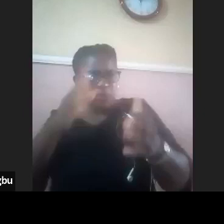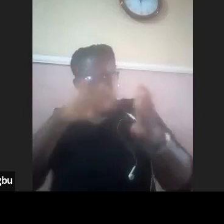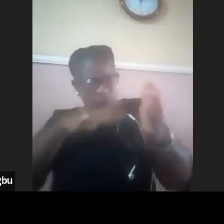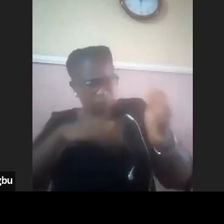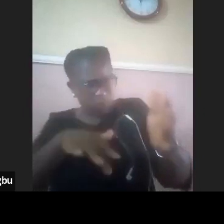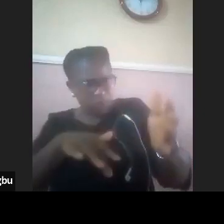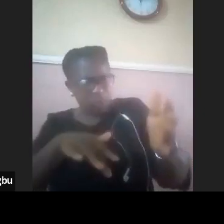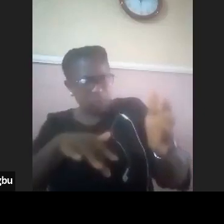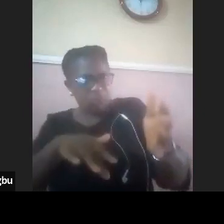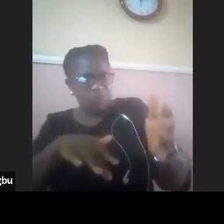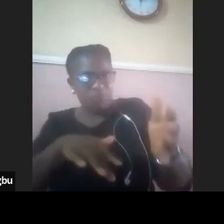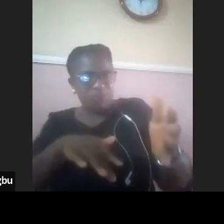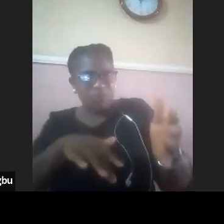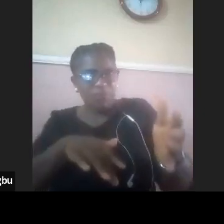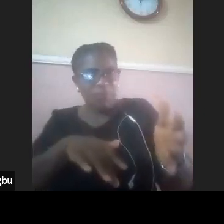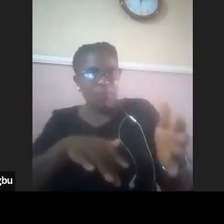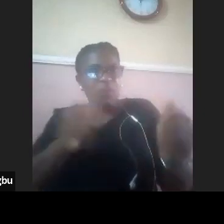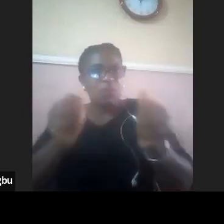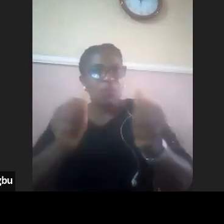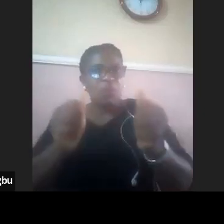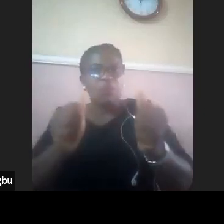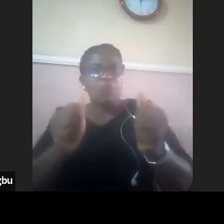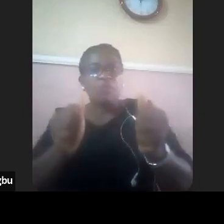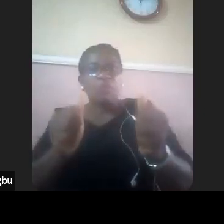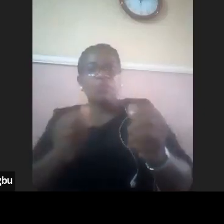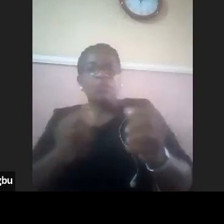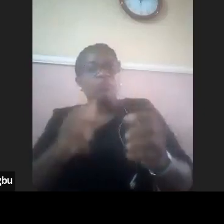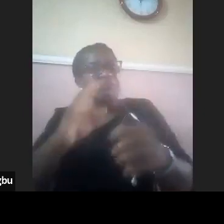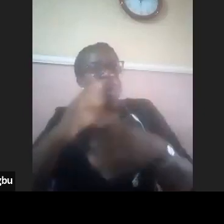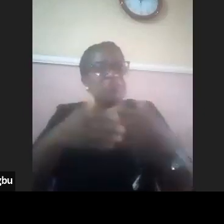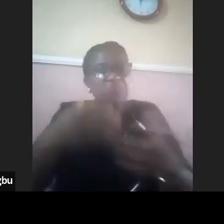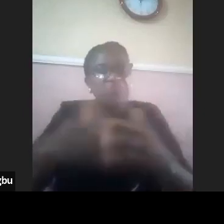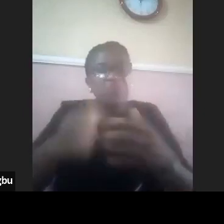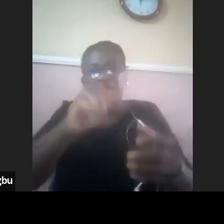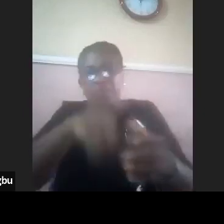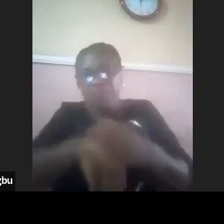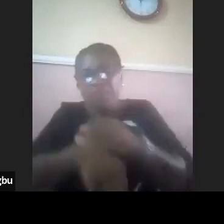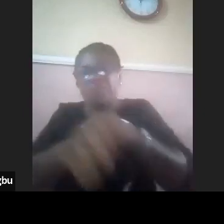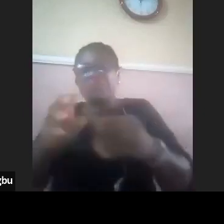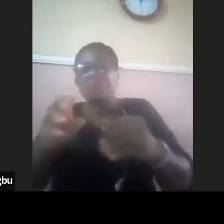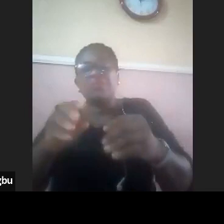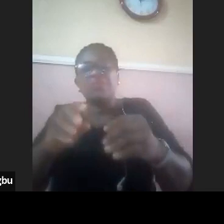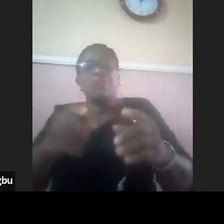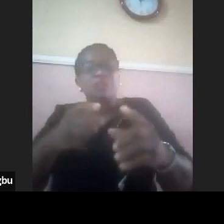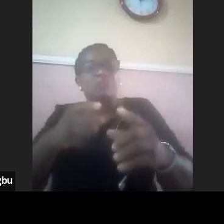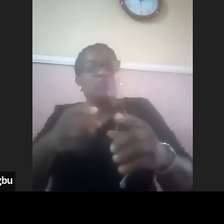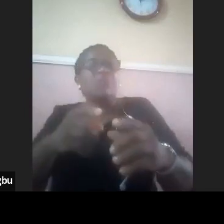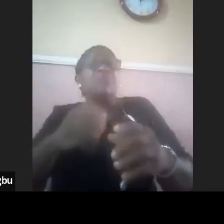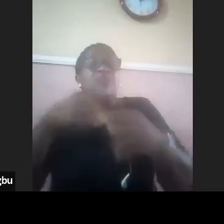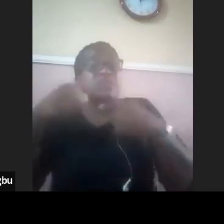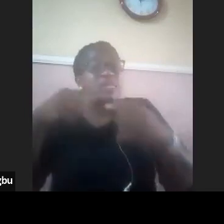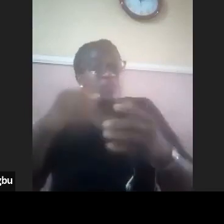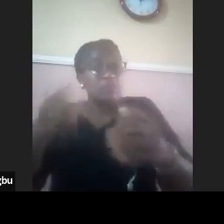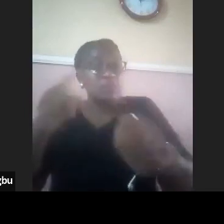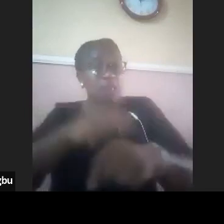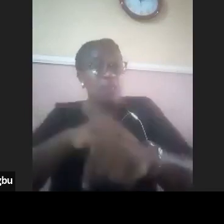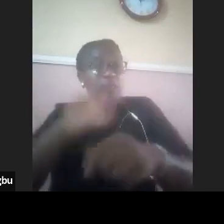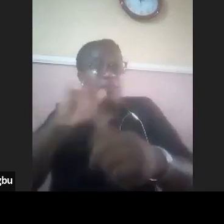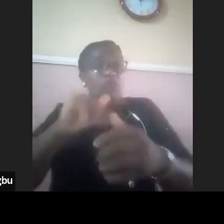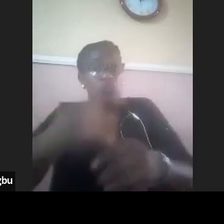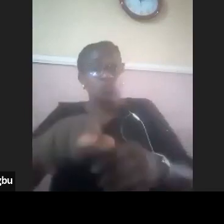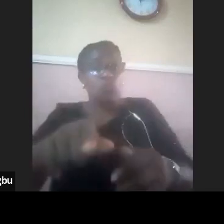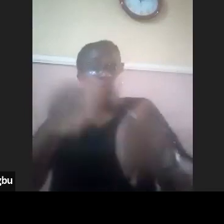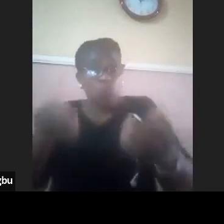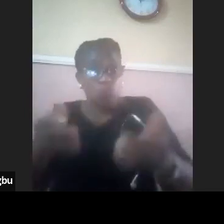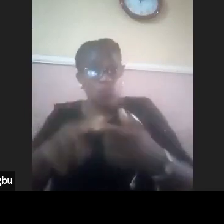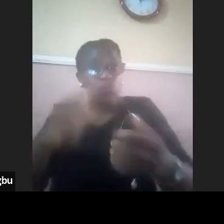ones. Within 3 years, that's the short term. Intermediate, this is what you want to do. You expect that with